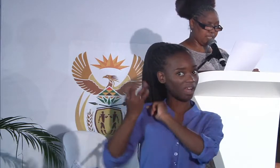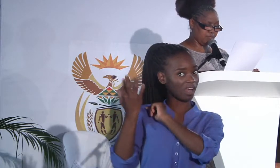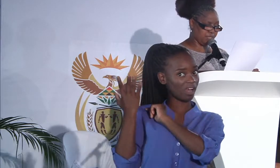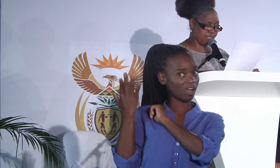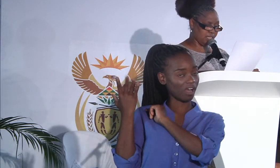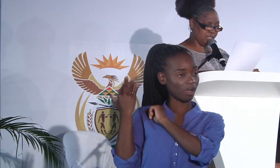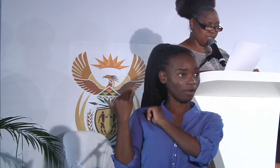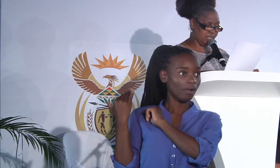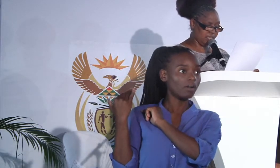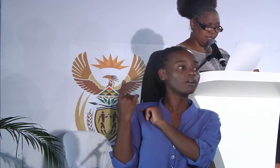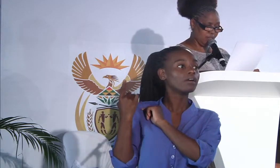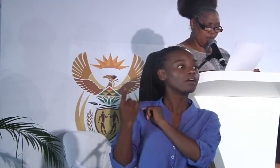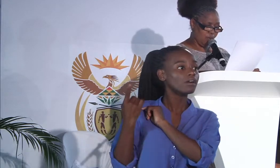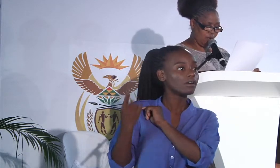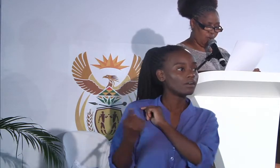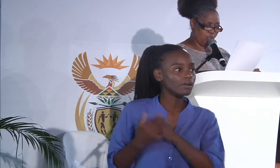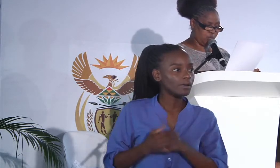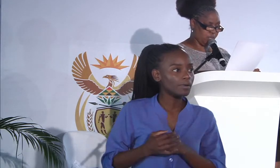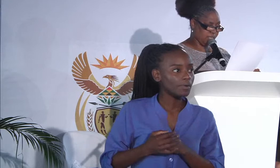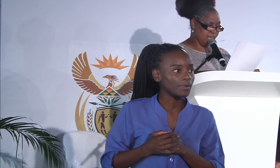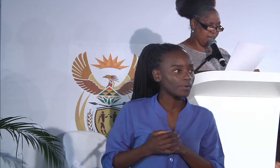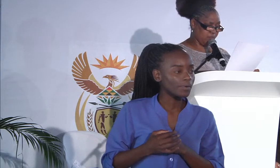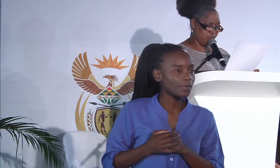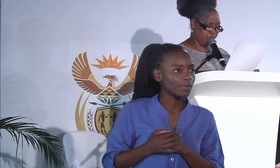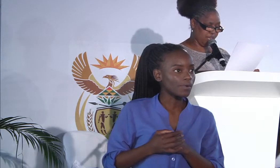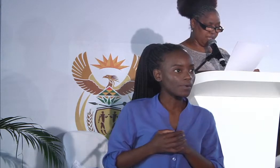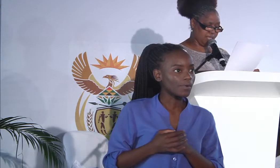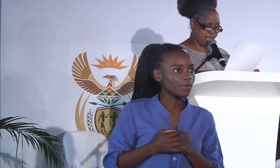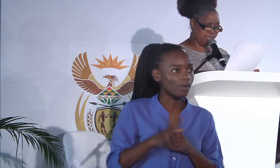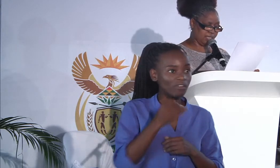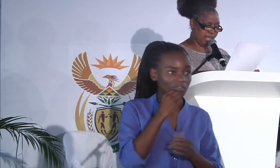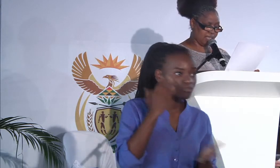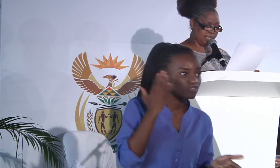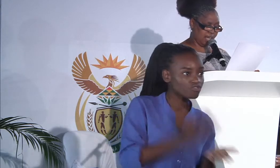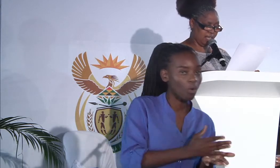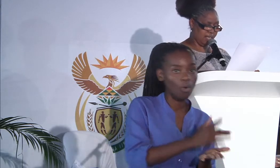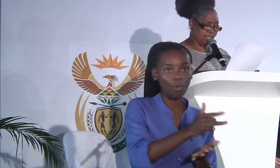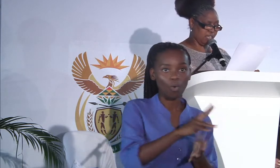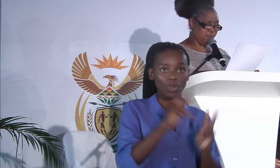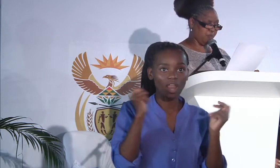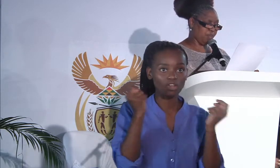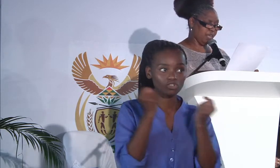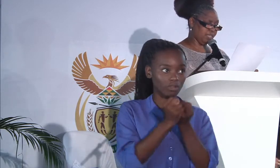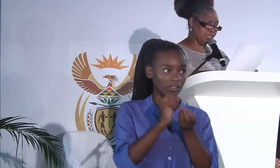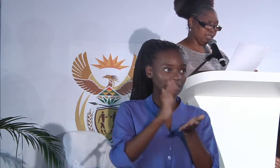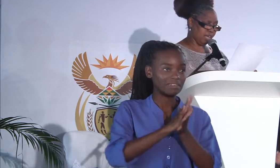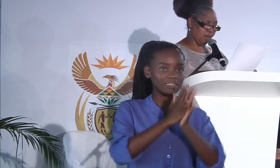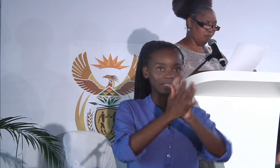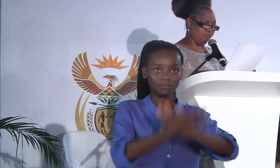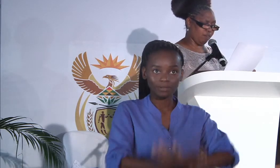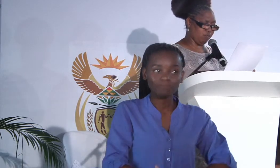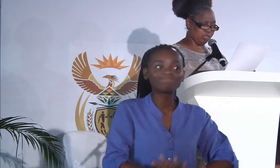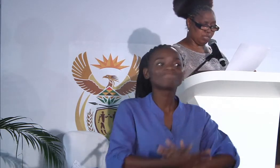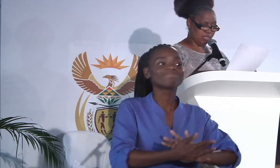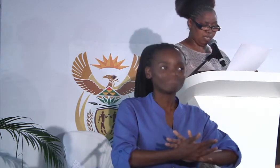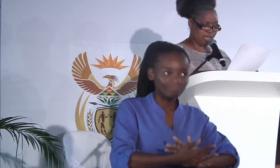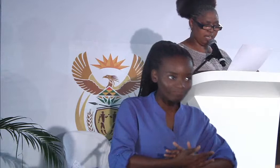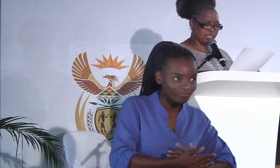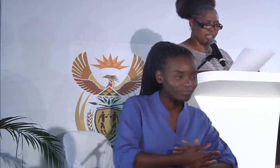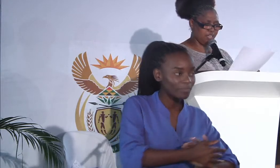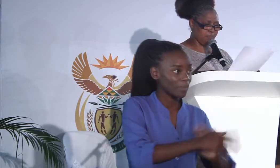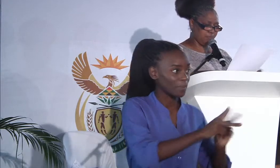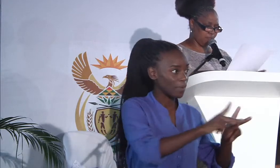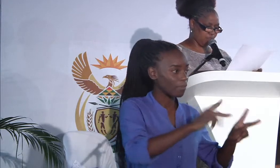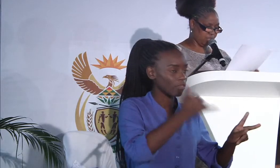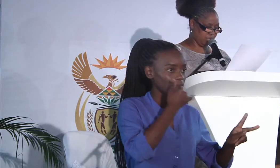relative certainty or during times of national disaster, key populations are overlooked and